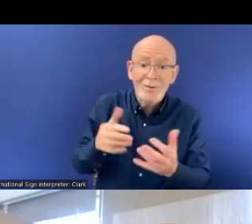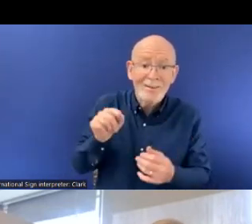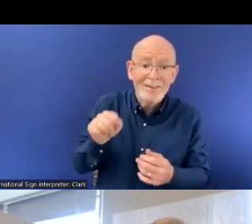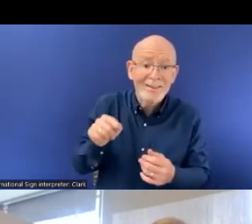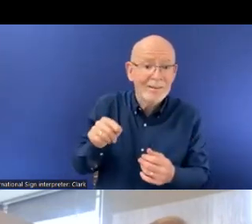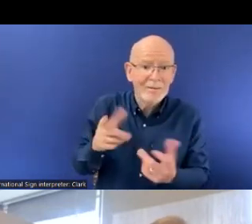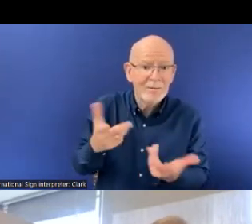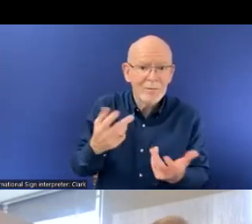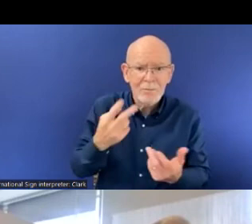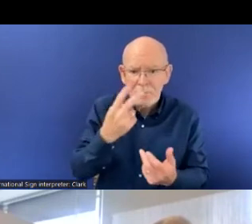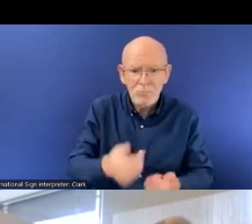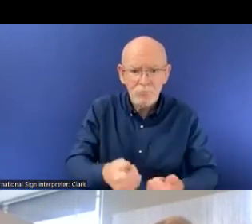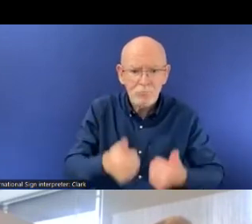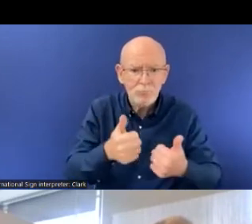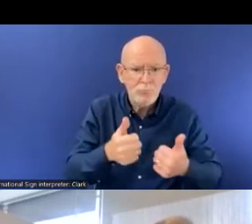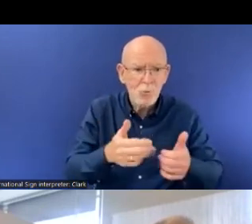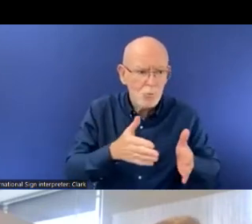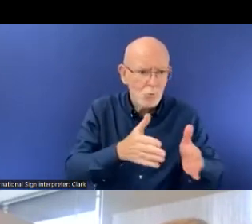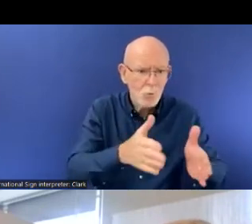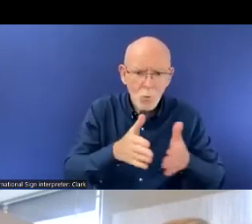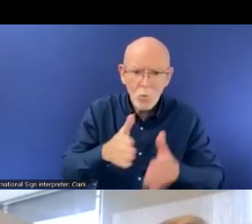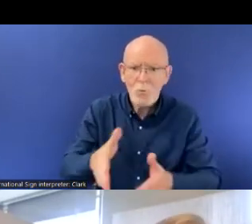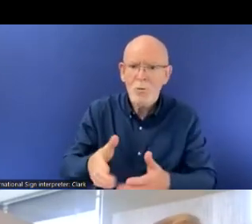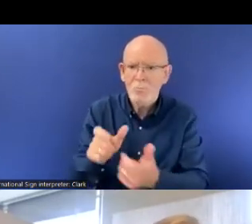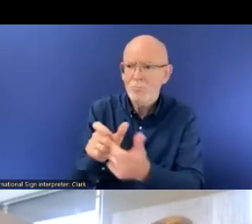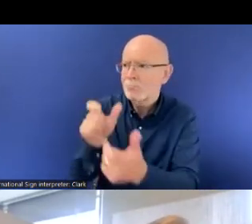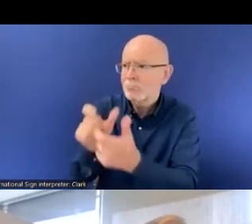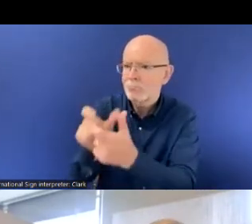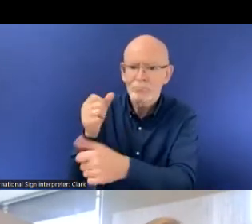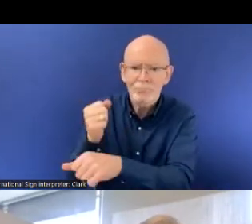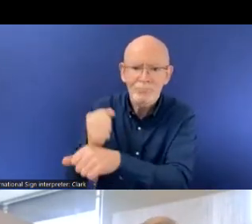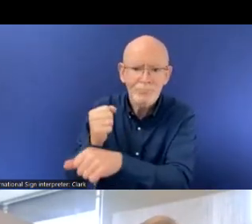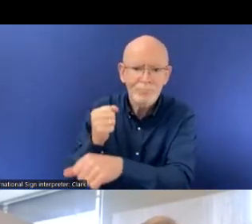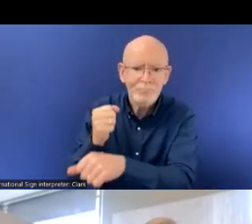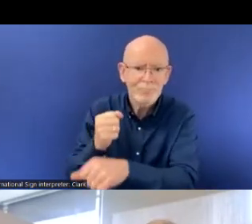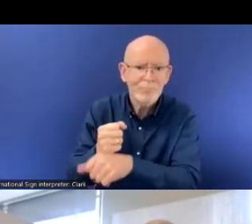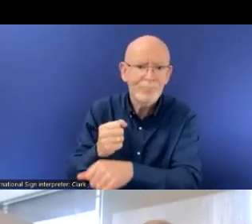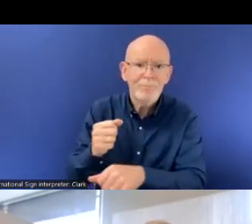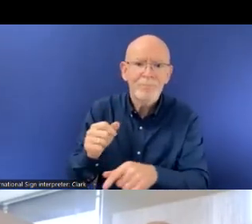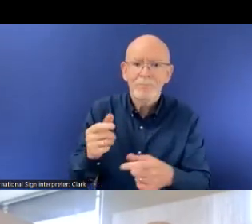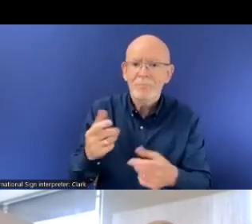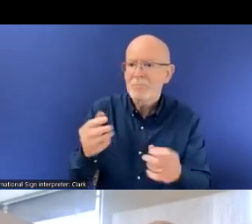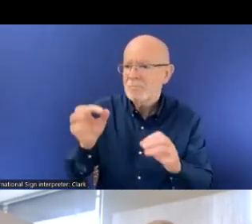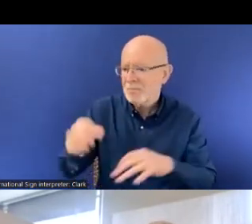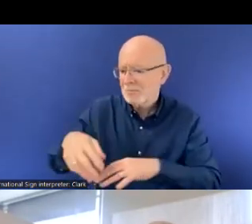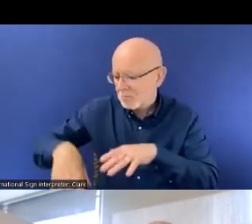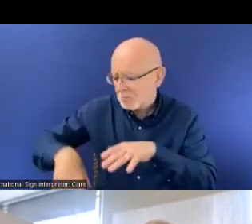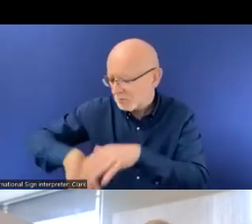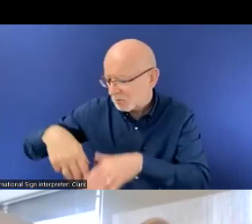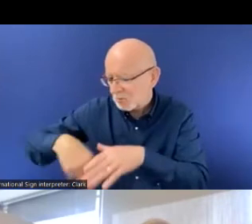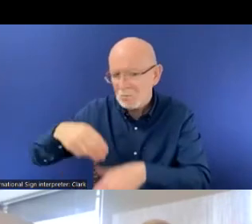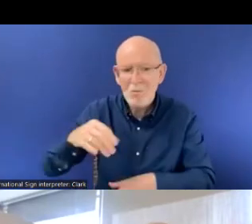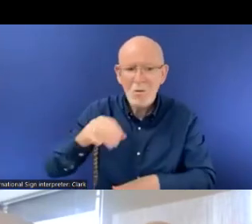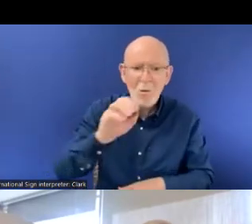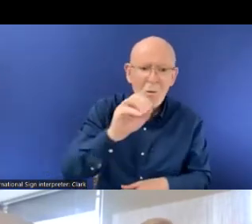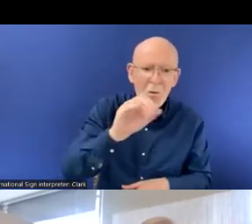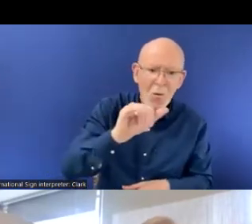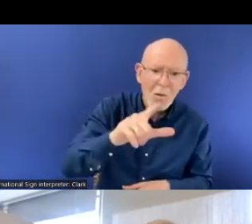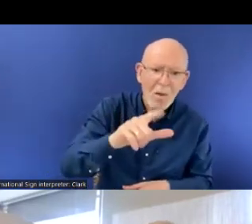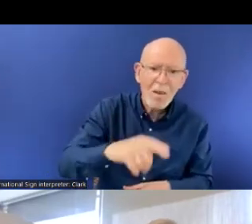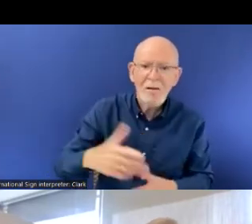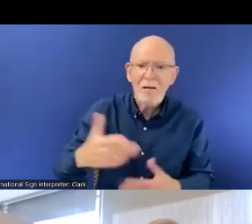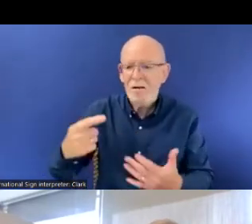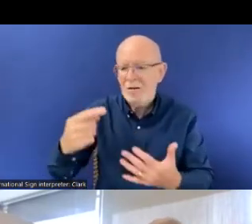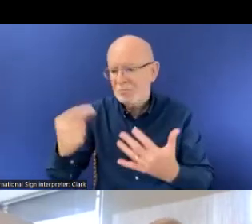is because of that that school eye health programs and other programs to help children with disabilities, by improving